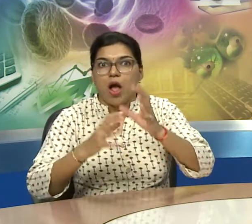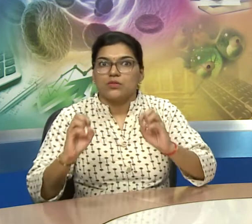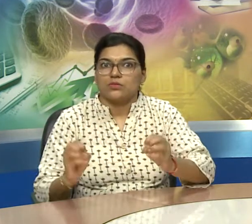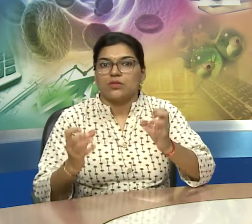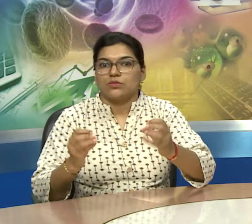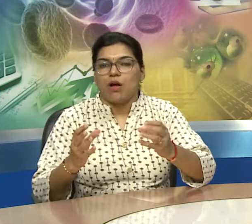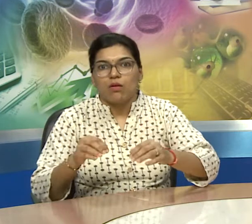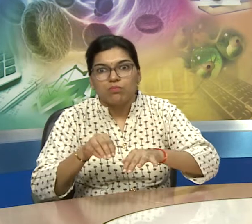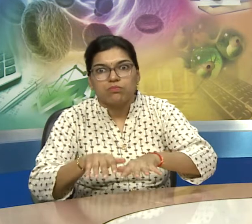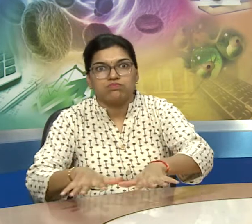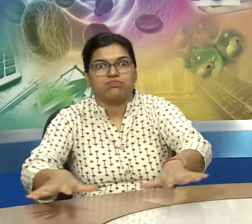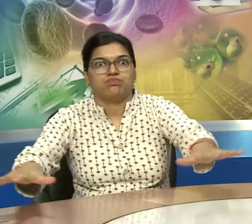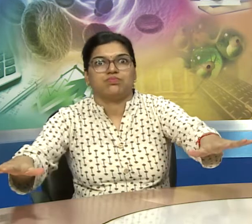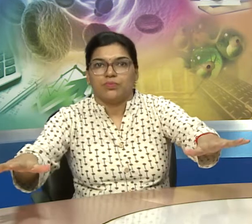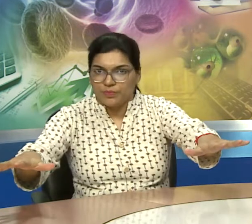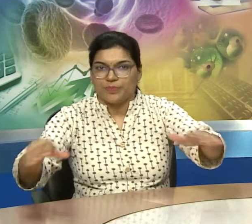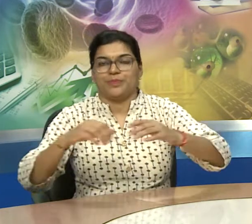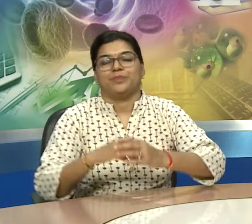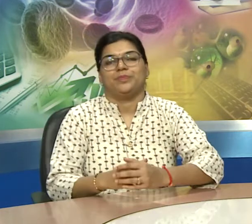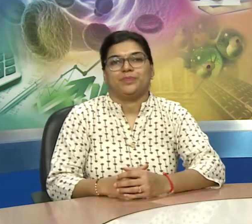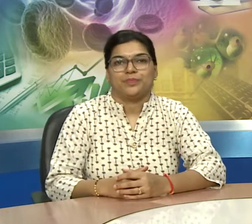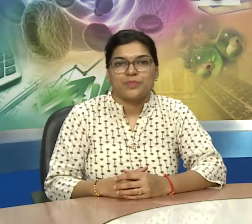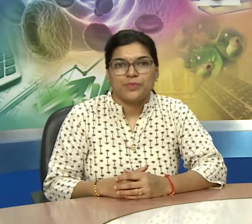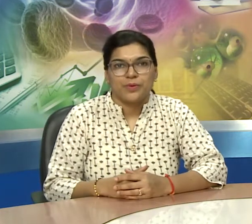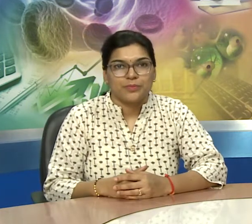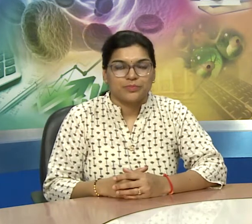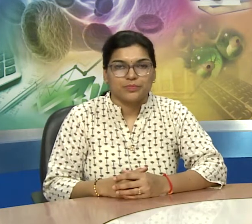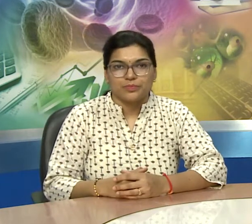was about more than 2 lakh years ago.